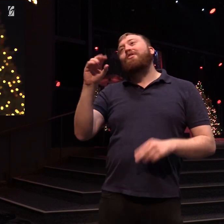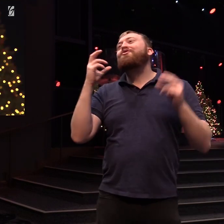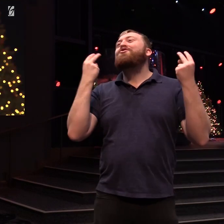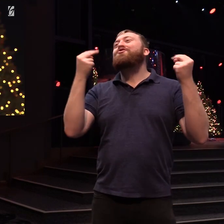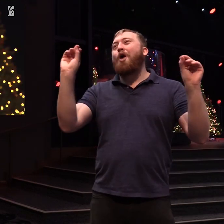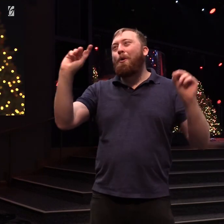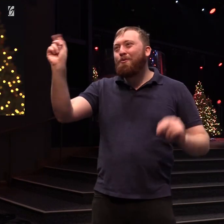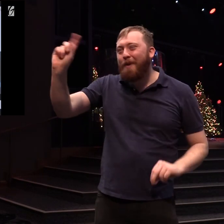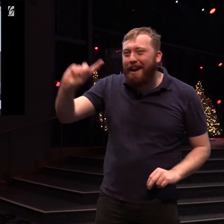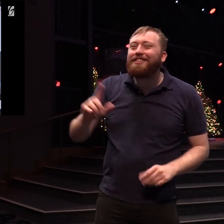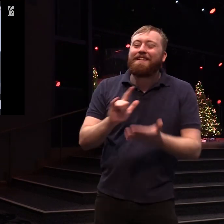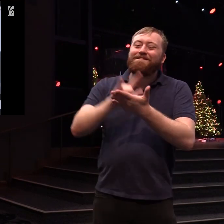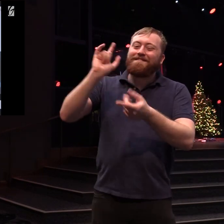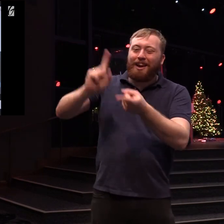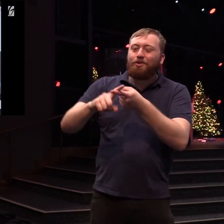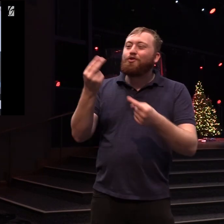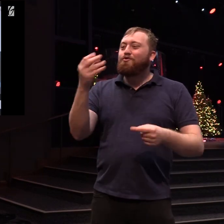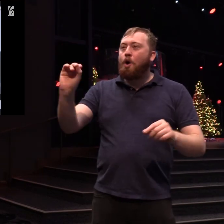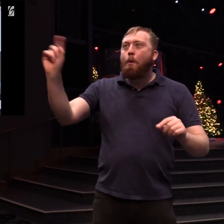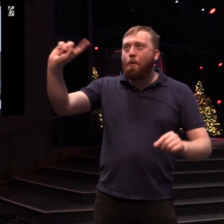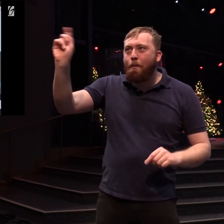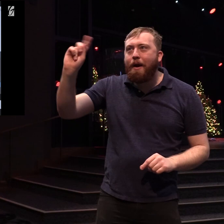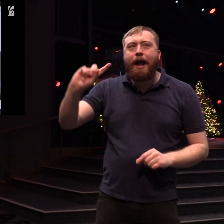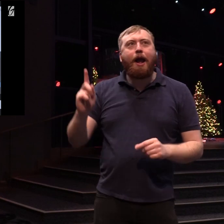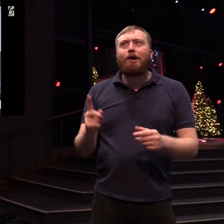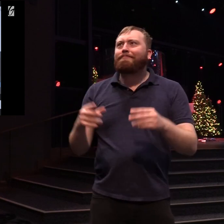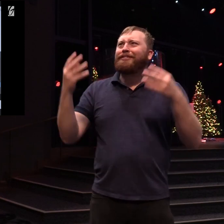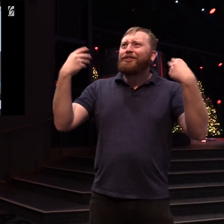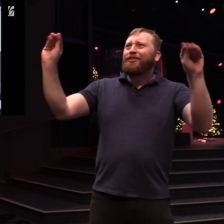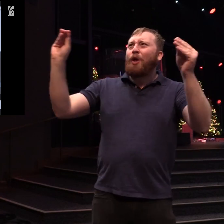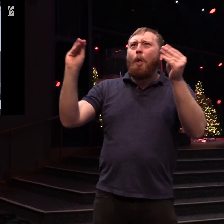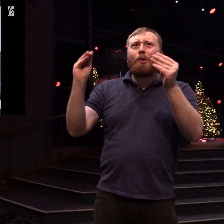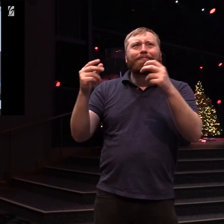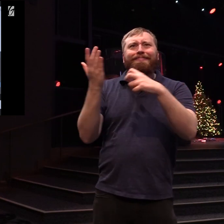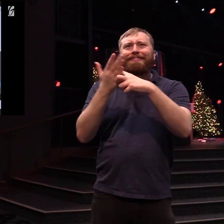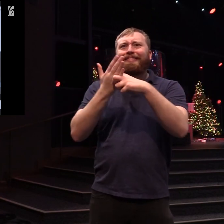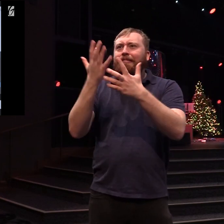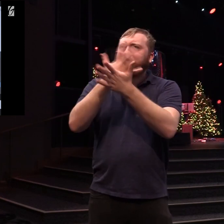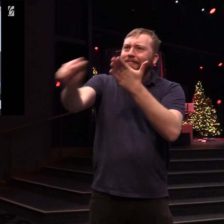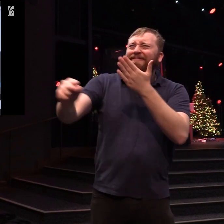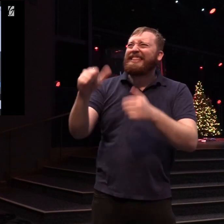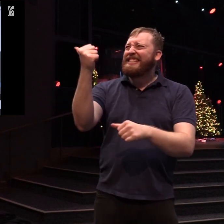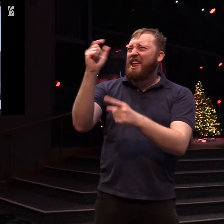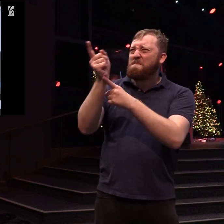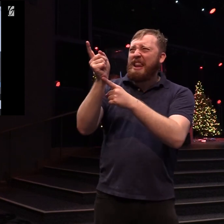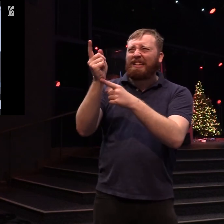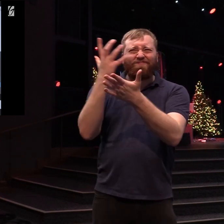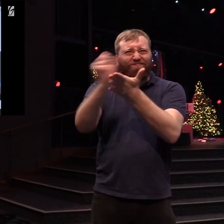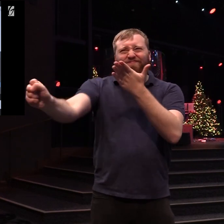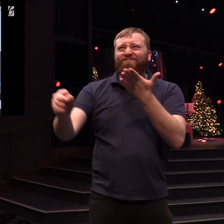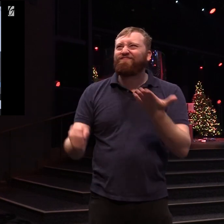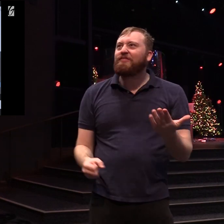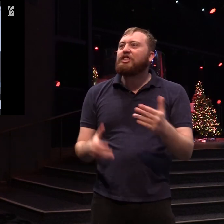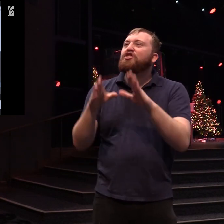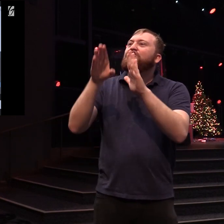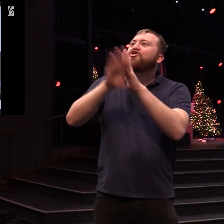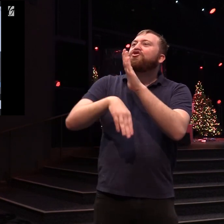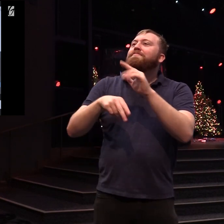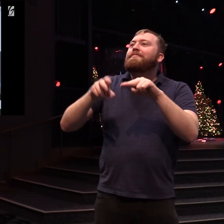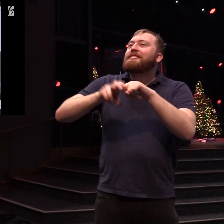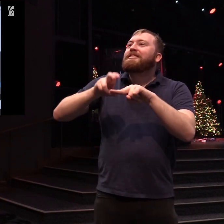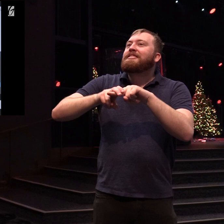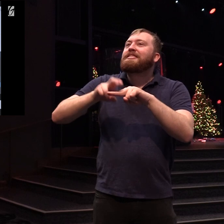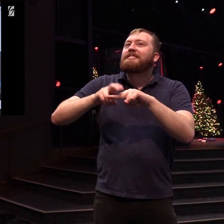The flight to nowhere sold out in 10 minutes. The cheap seats were priced